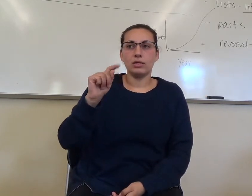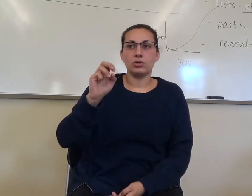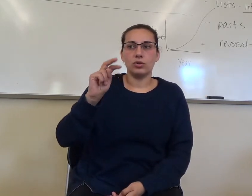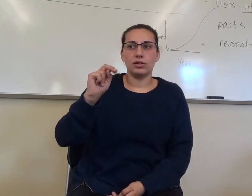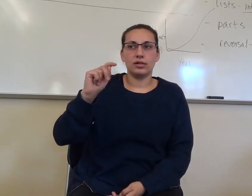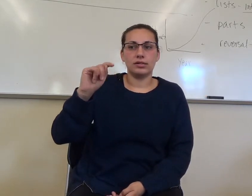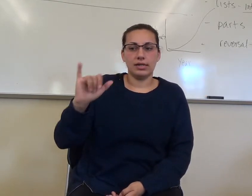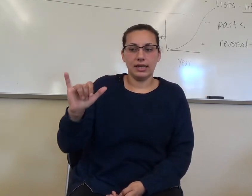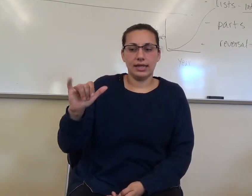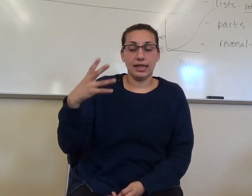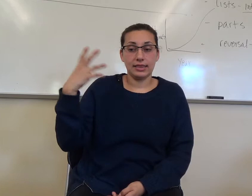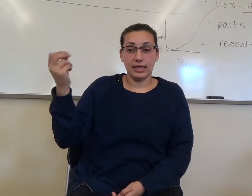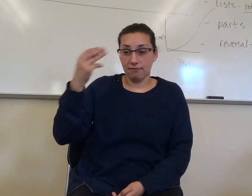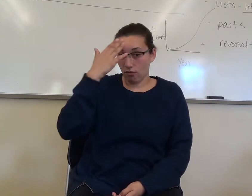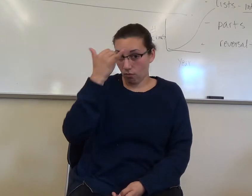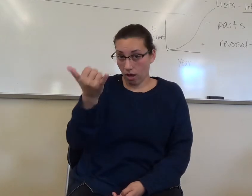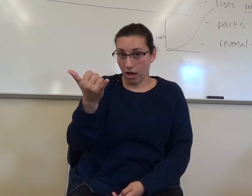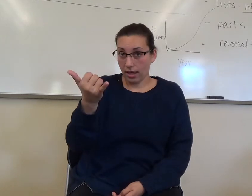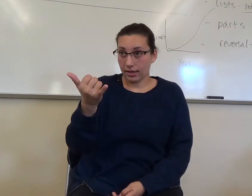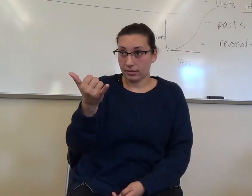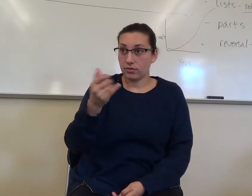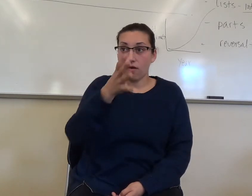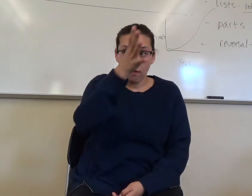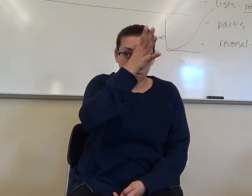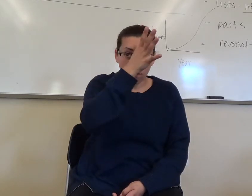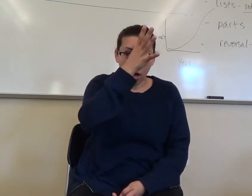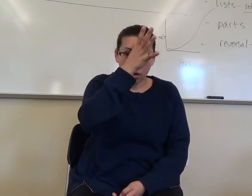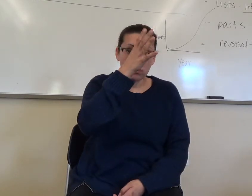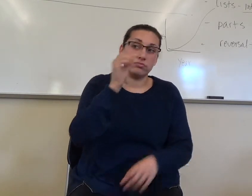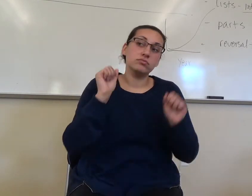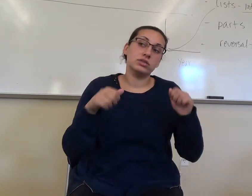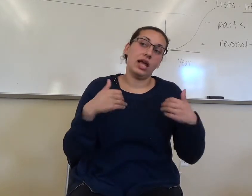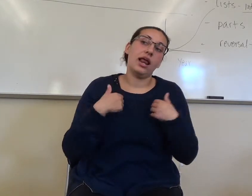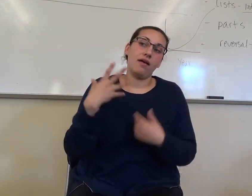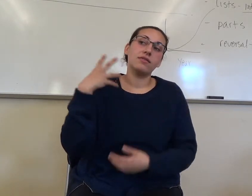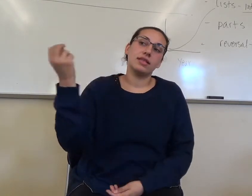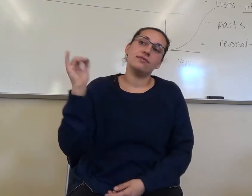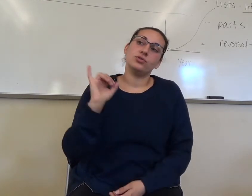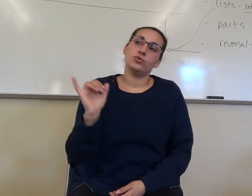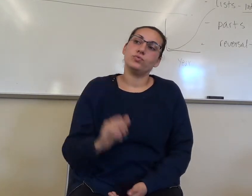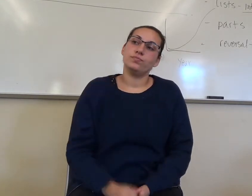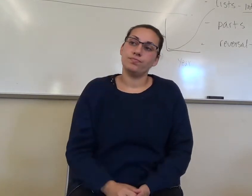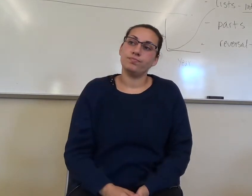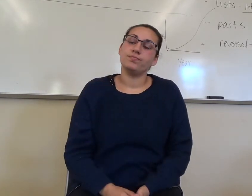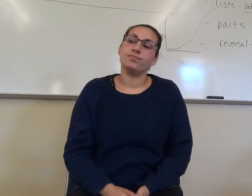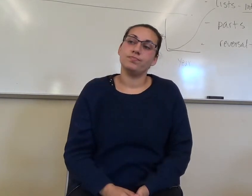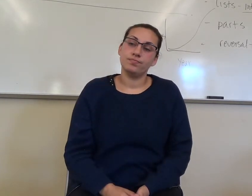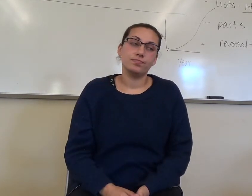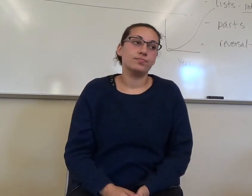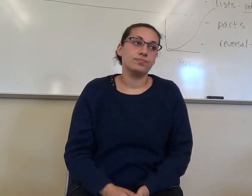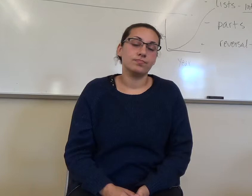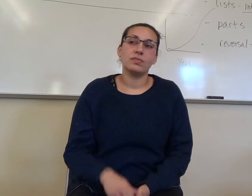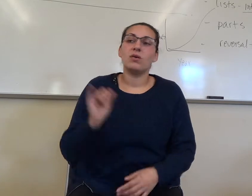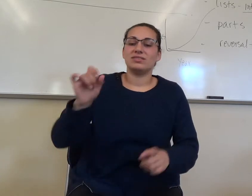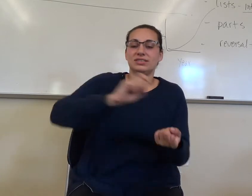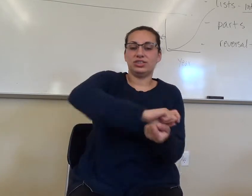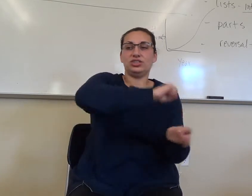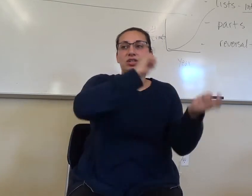the father can also have this leave, okay? That was the shift from the